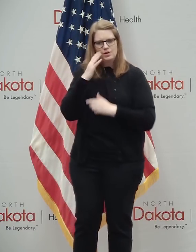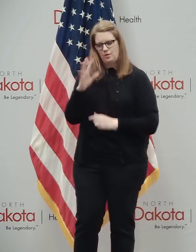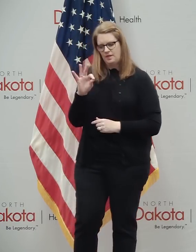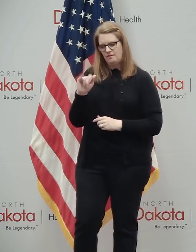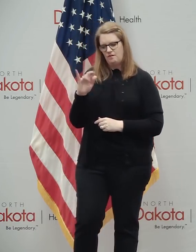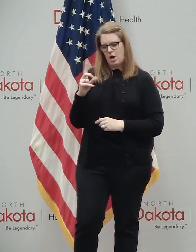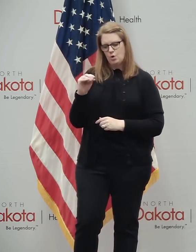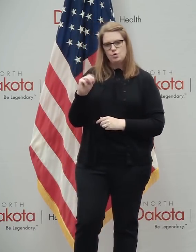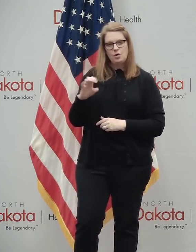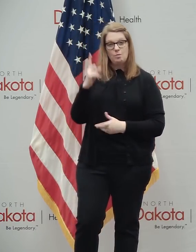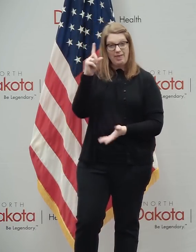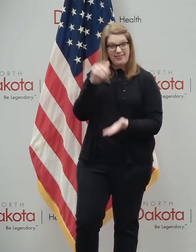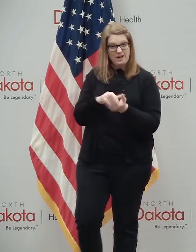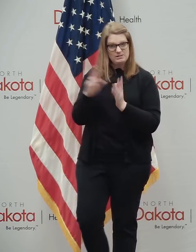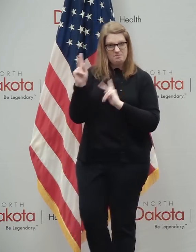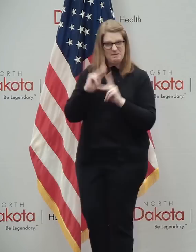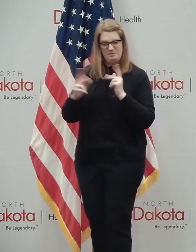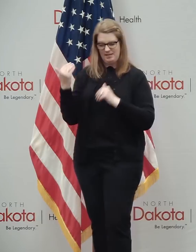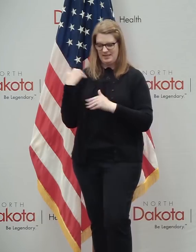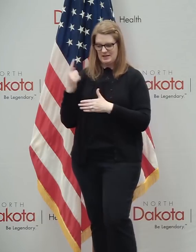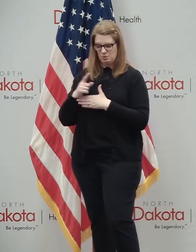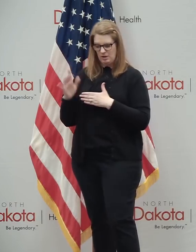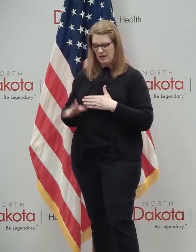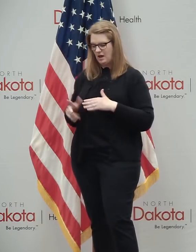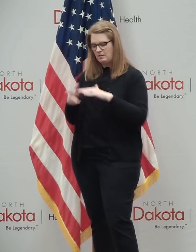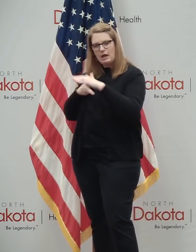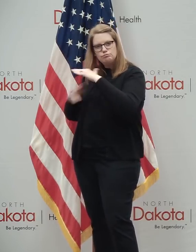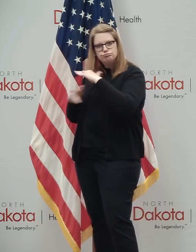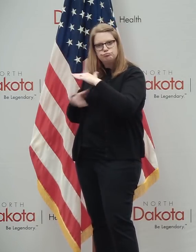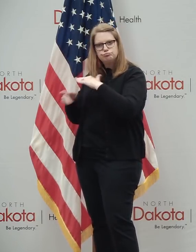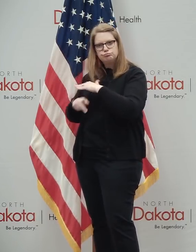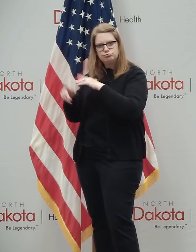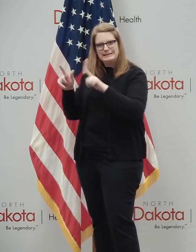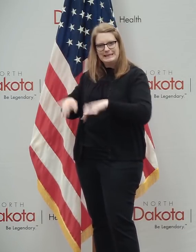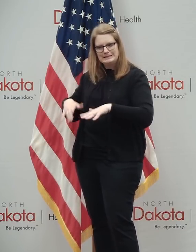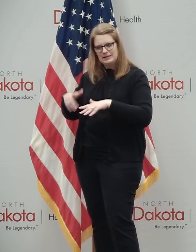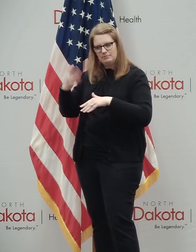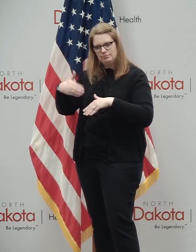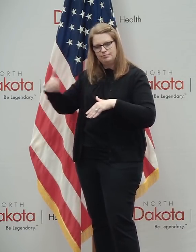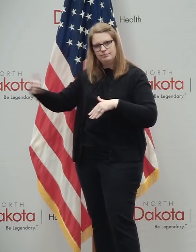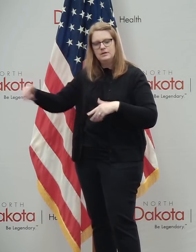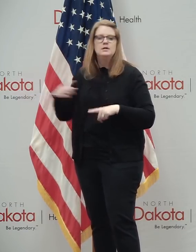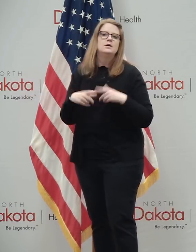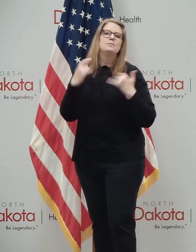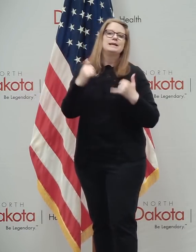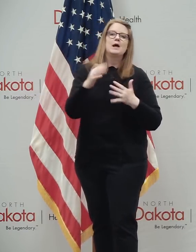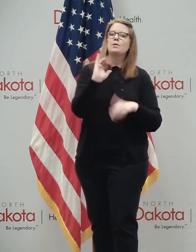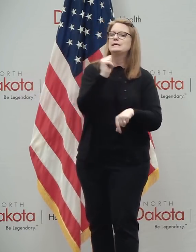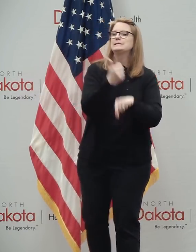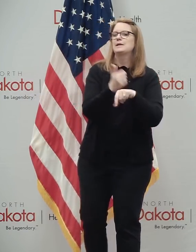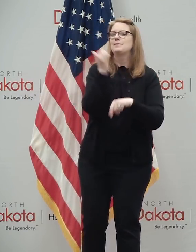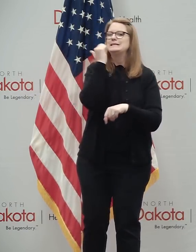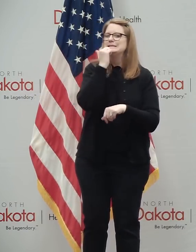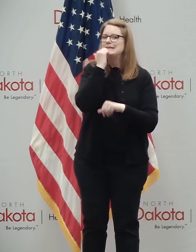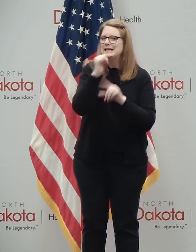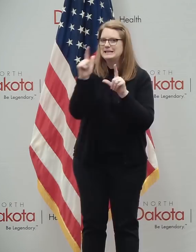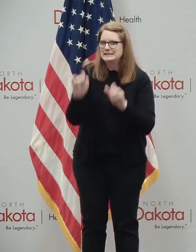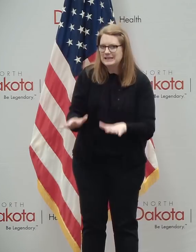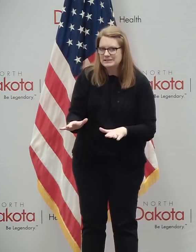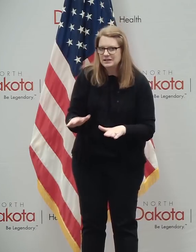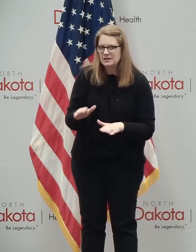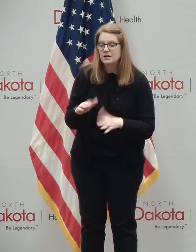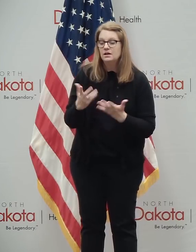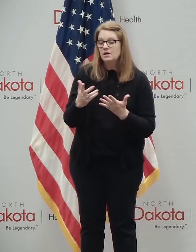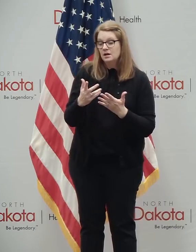Dome last weekend and weekends before. We're going to be establishing daily testing. It was available at all